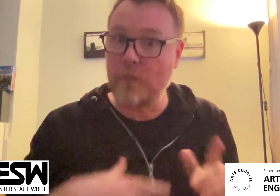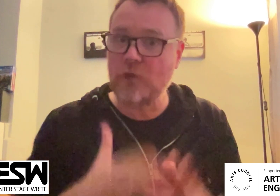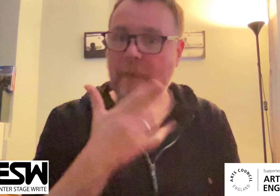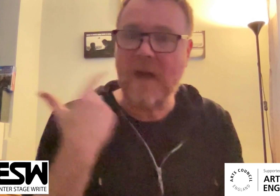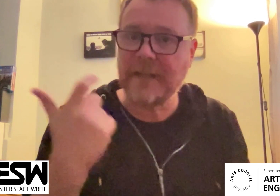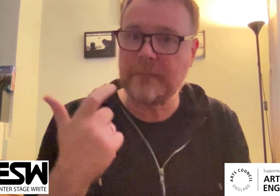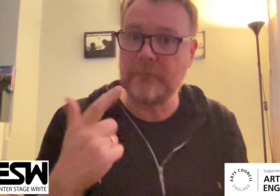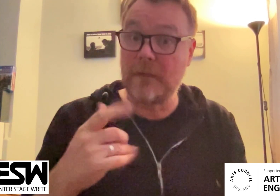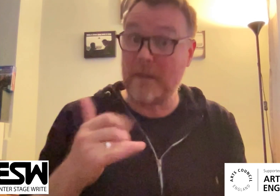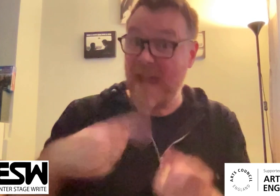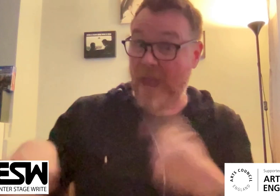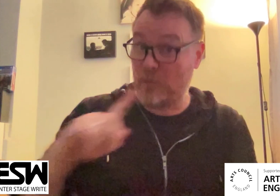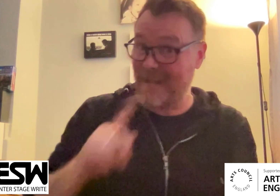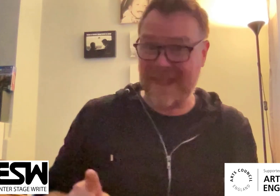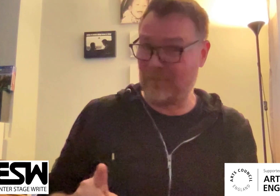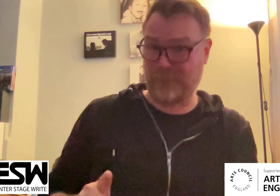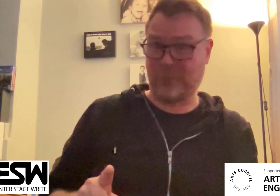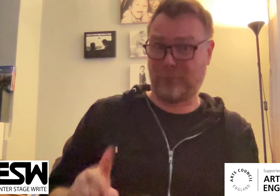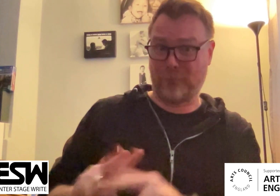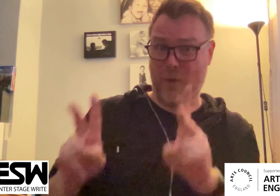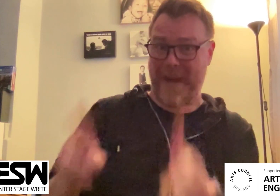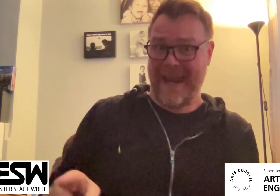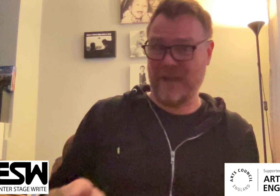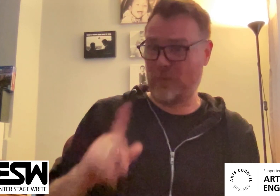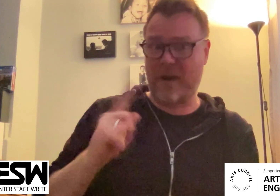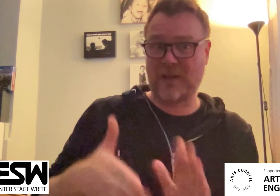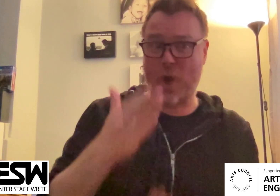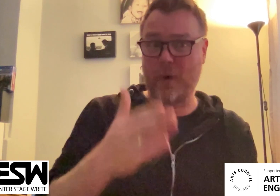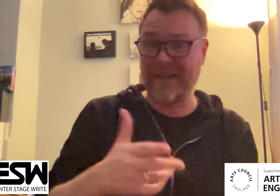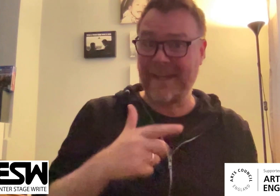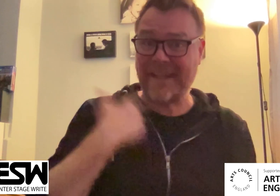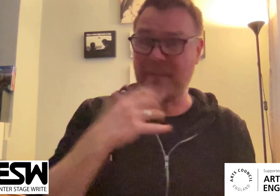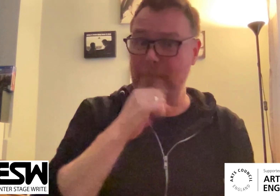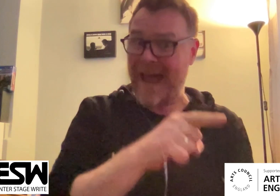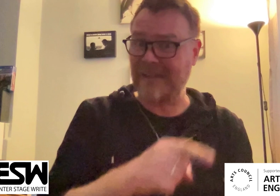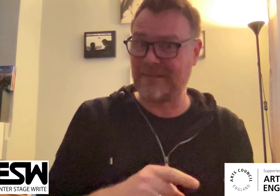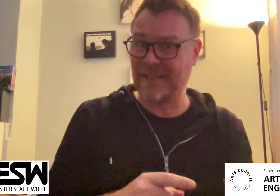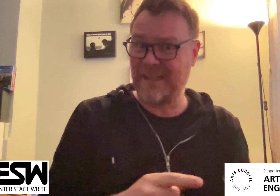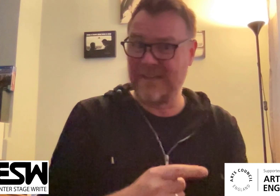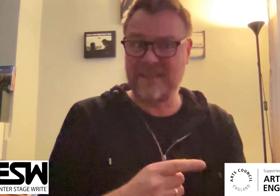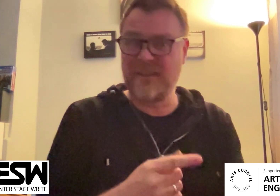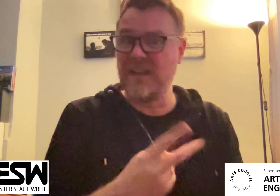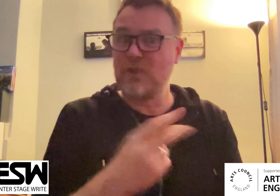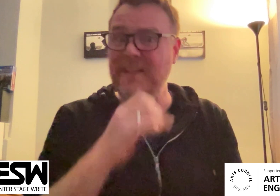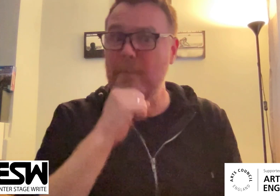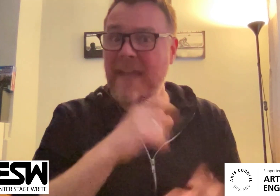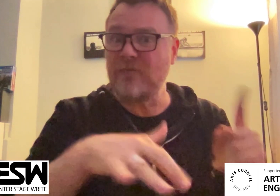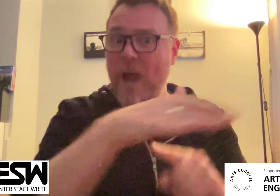go to find him. Maybe everybody's saying, there's no way you can get to him. There's no way you can kill him. There's 20 guys surrounding him to